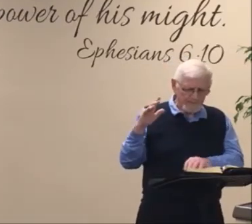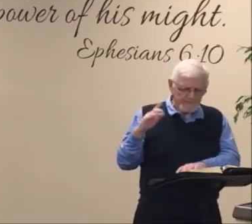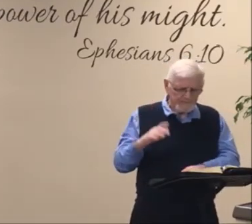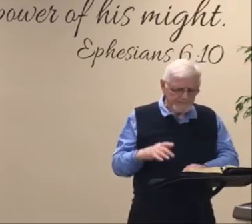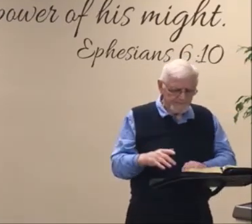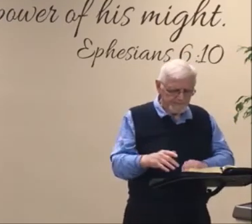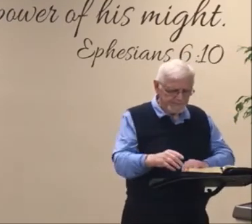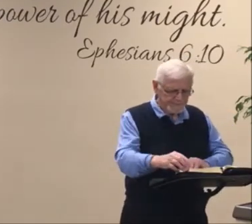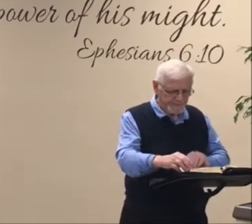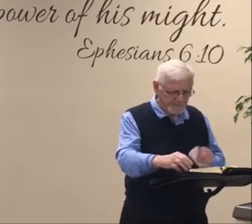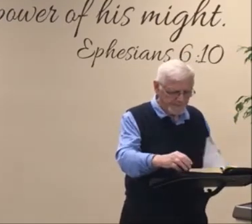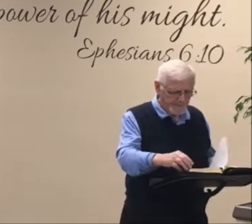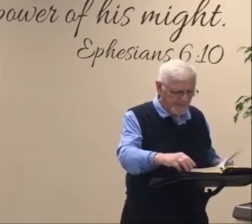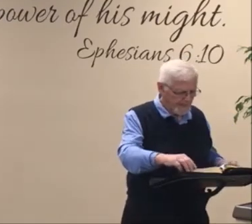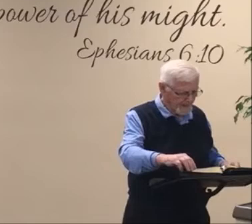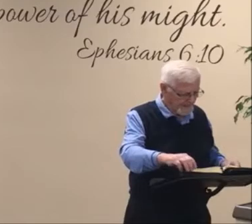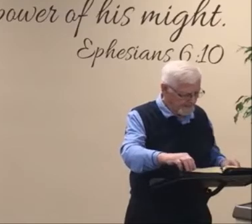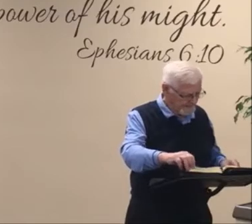here.